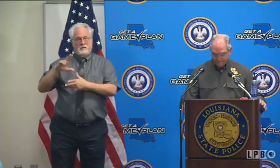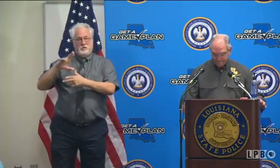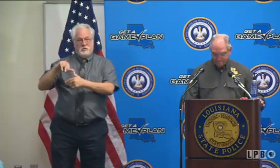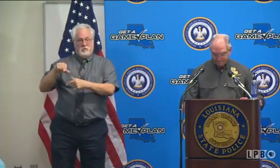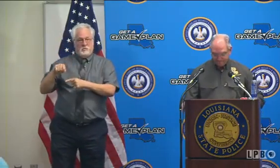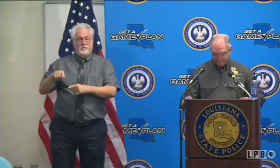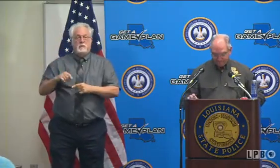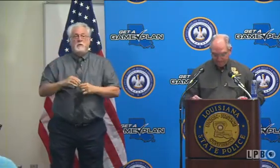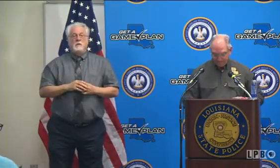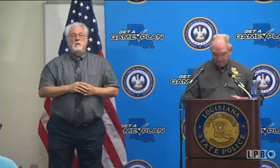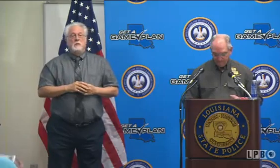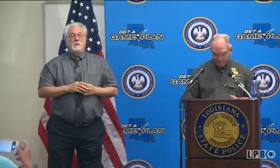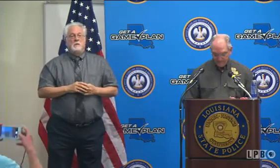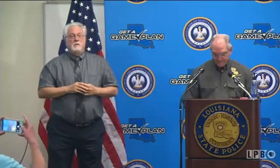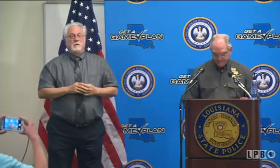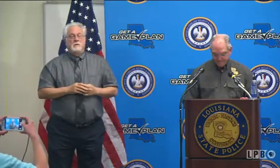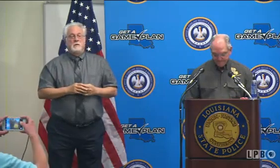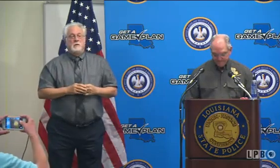storm.